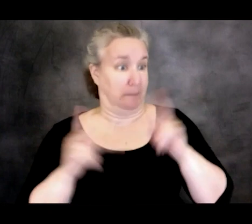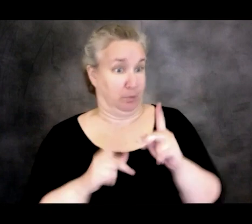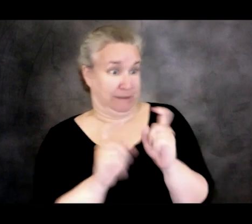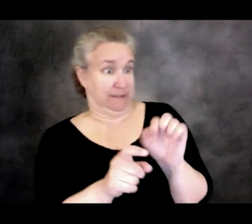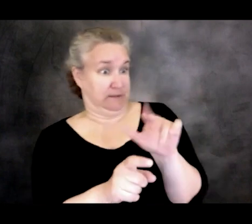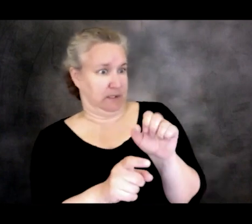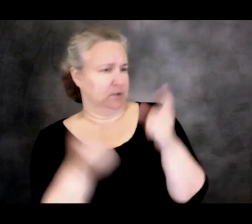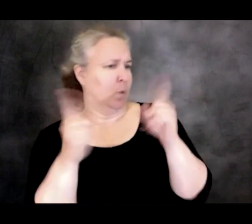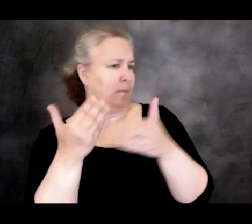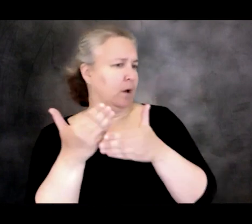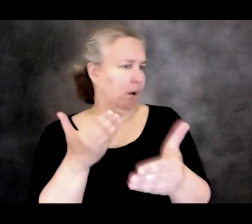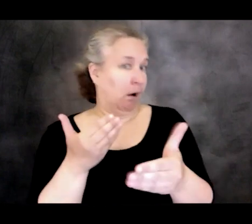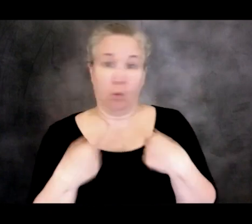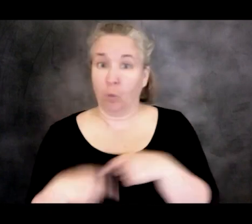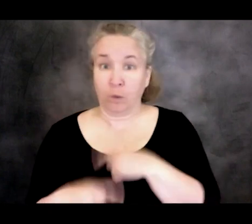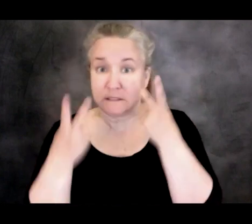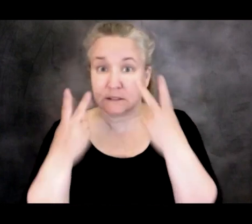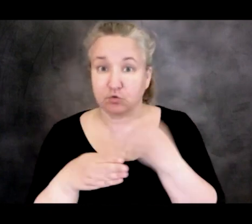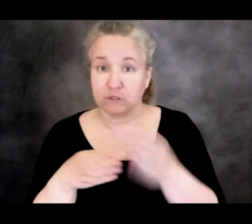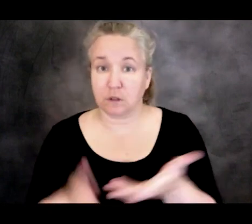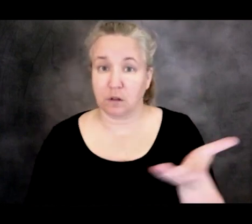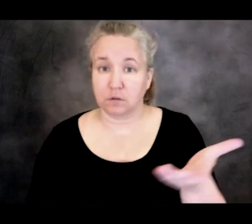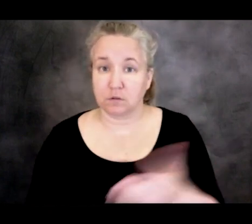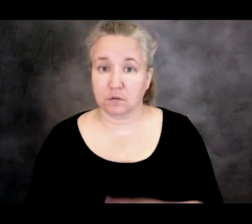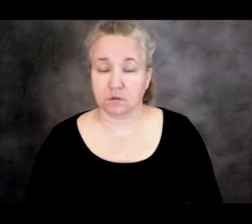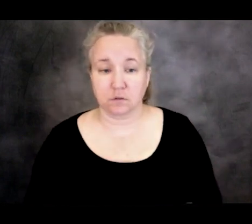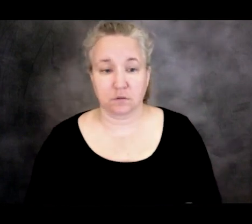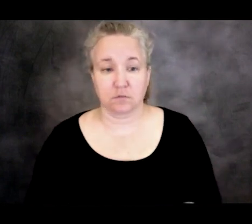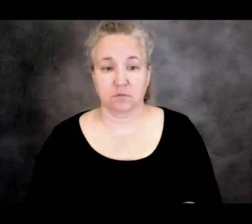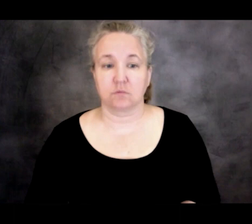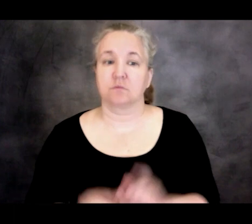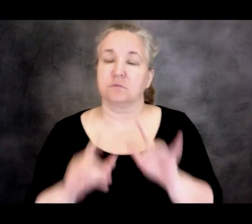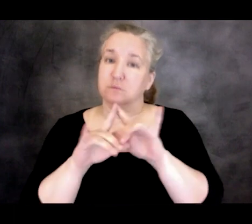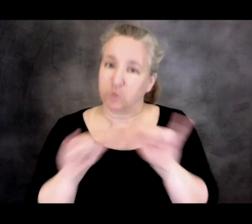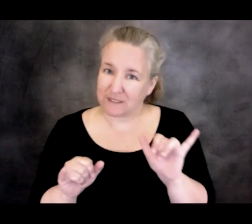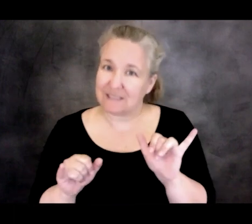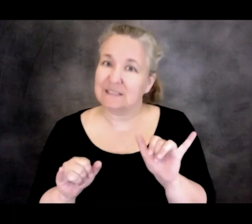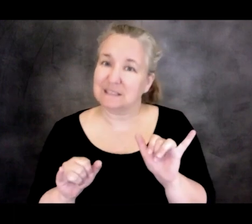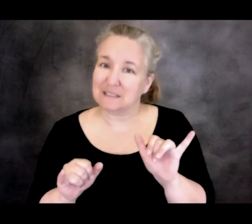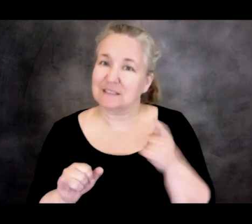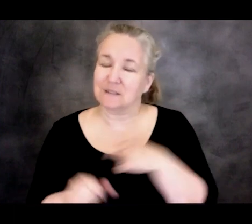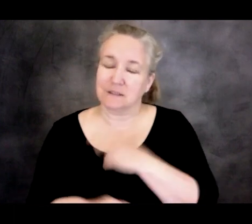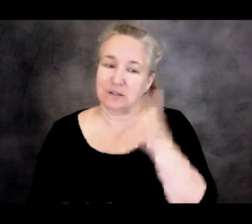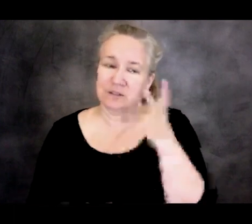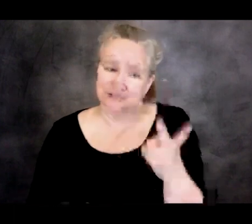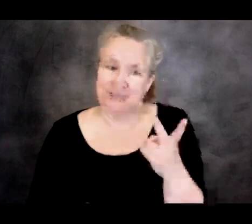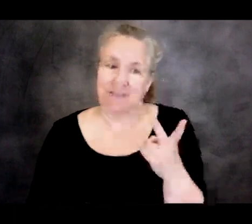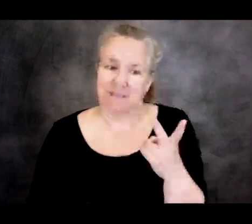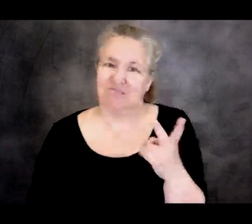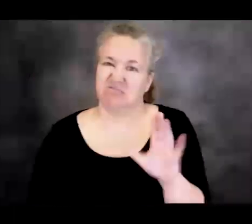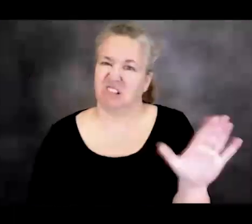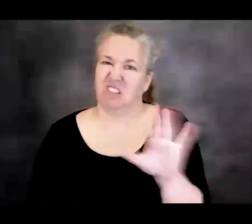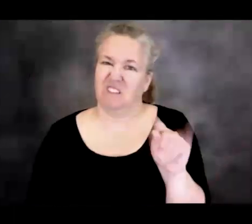seen the results. But we've also seen that their